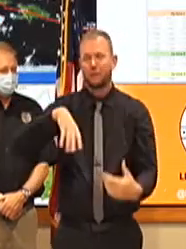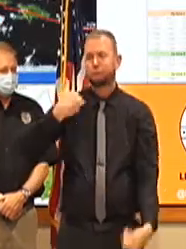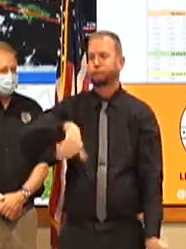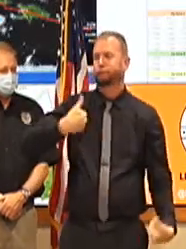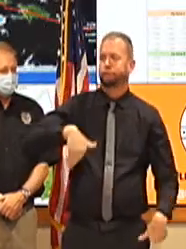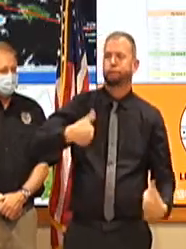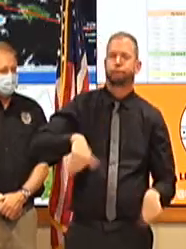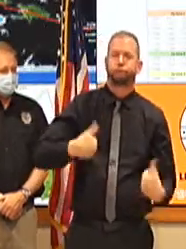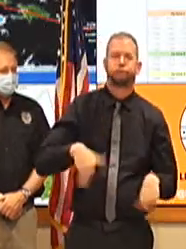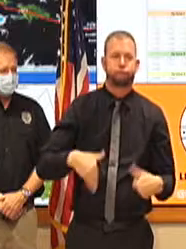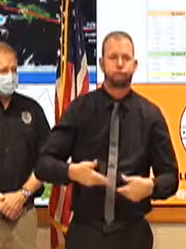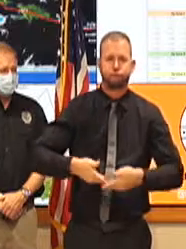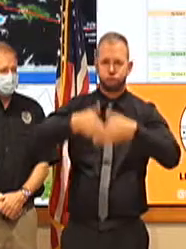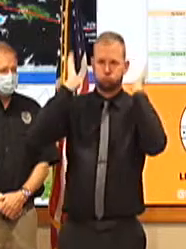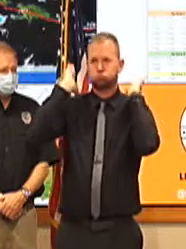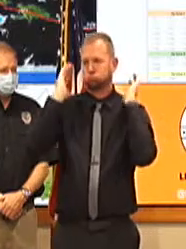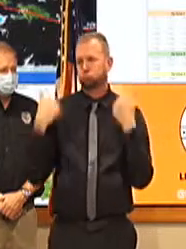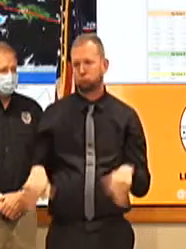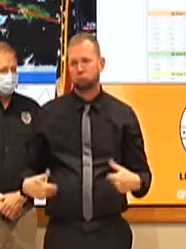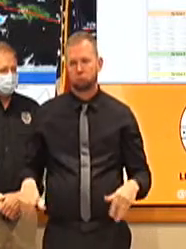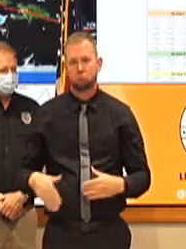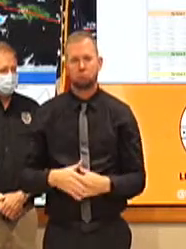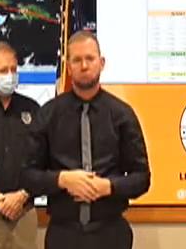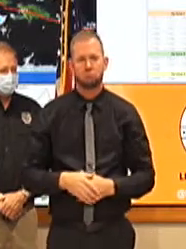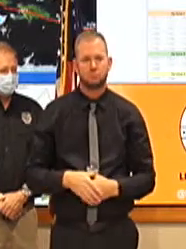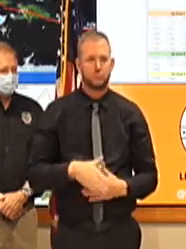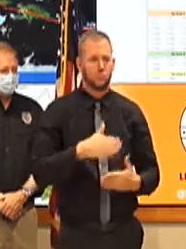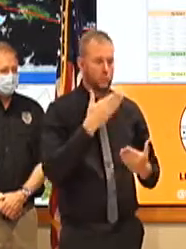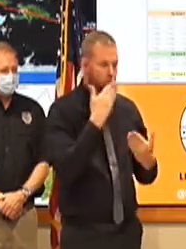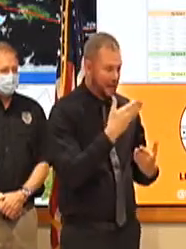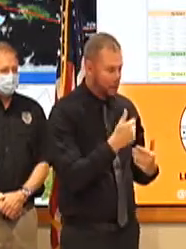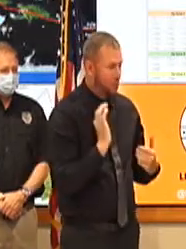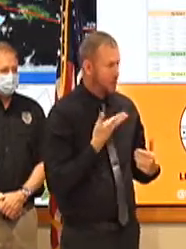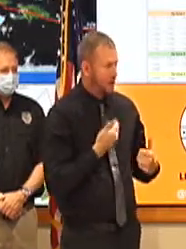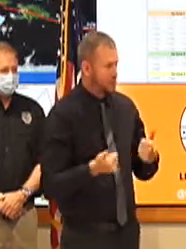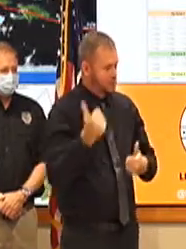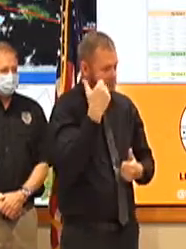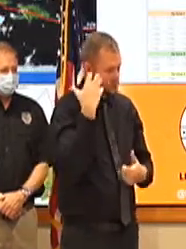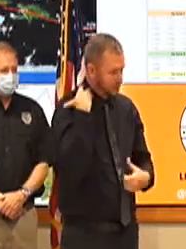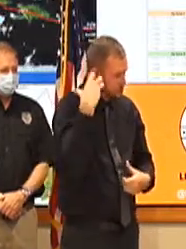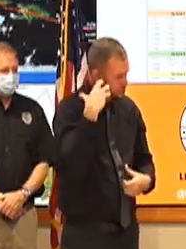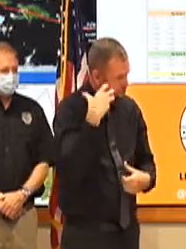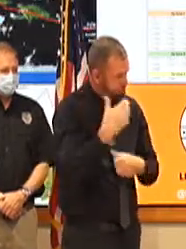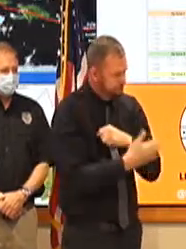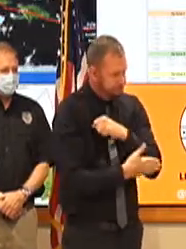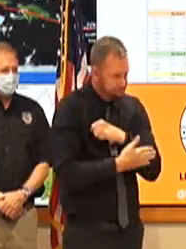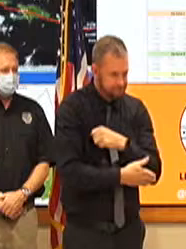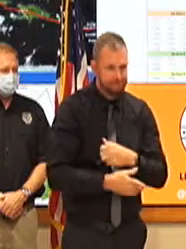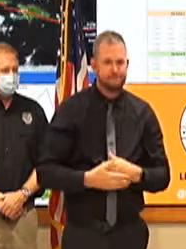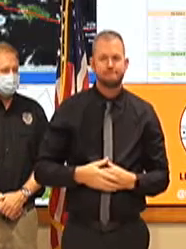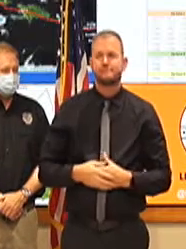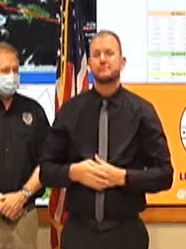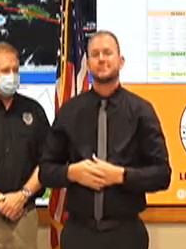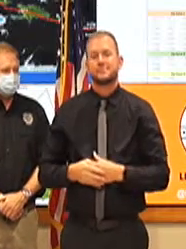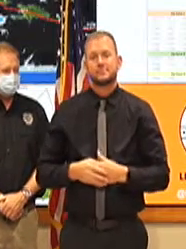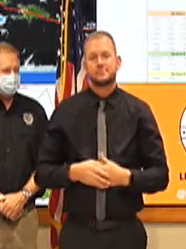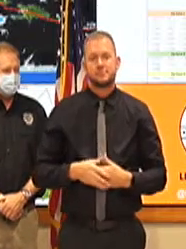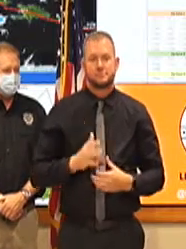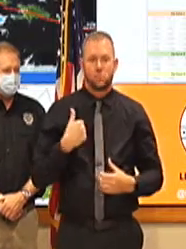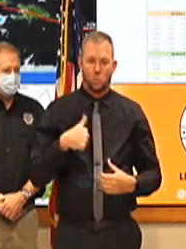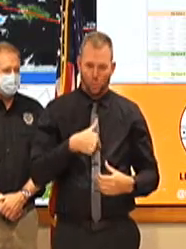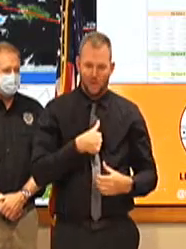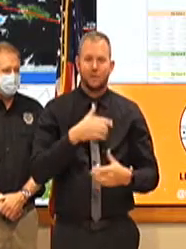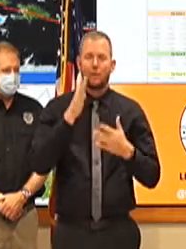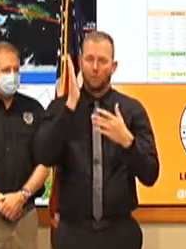as we work together to get through it. And I echo your sentiments. We will get through it. We have been battle-tested time and